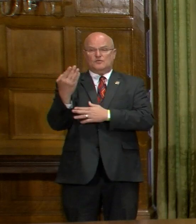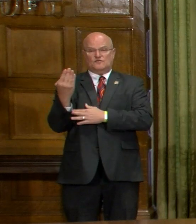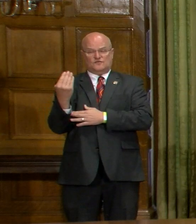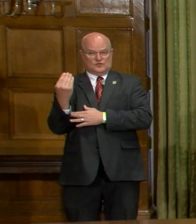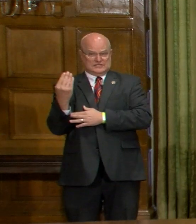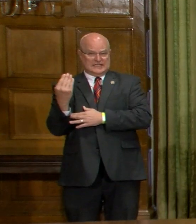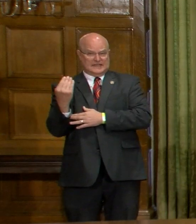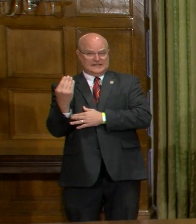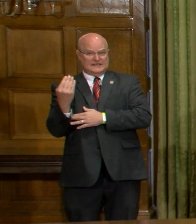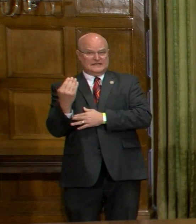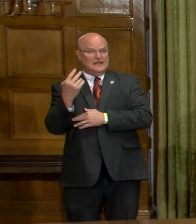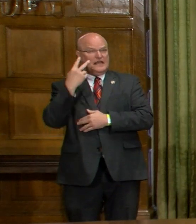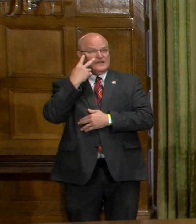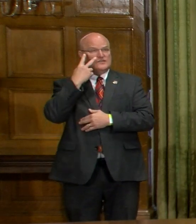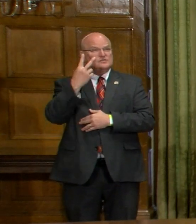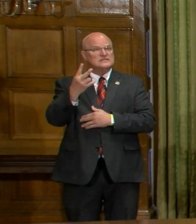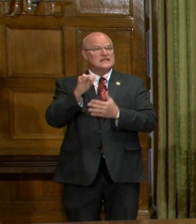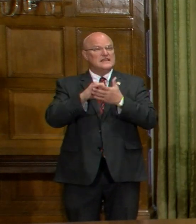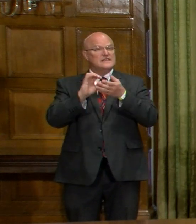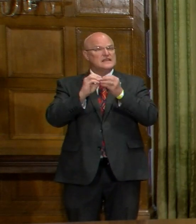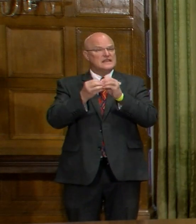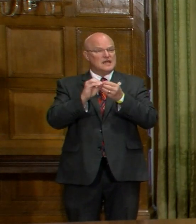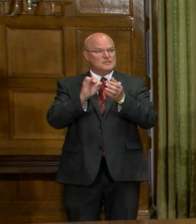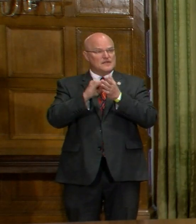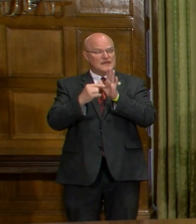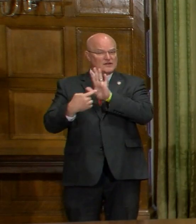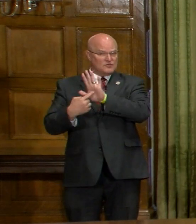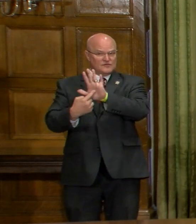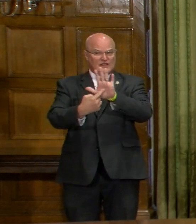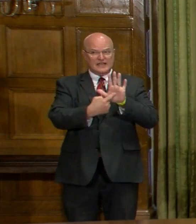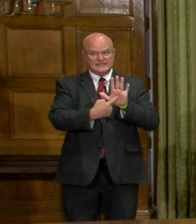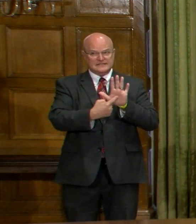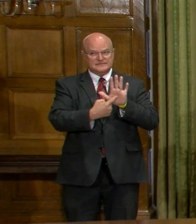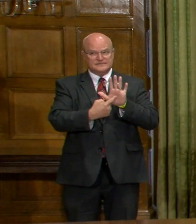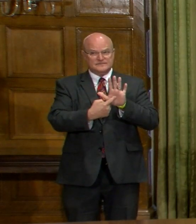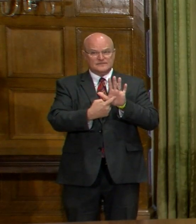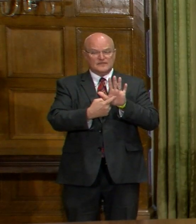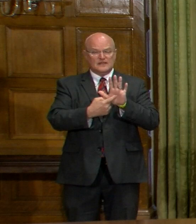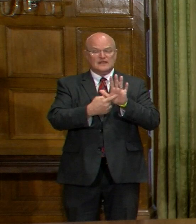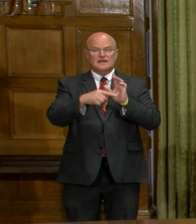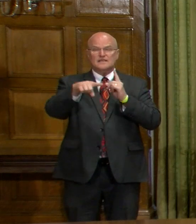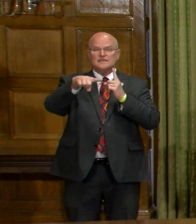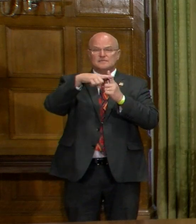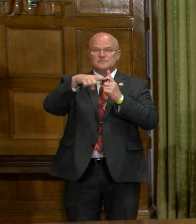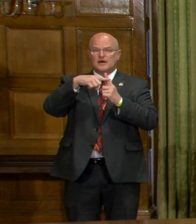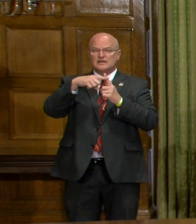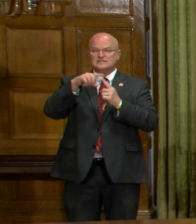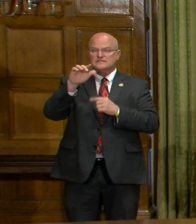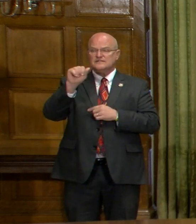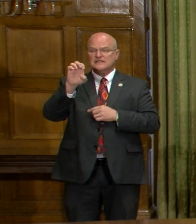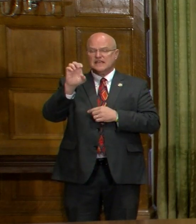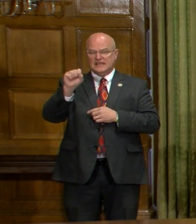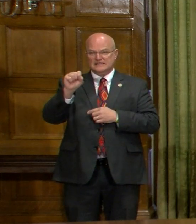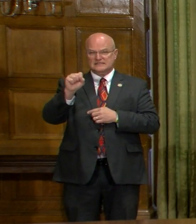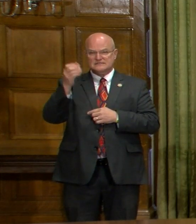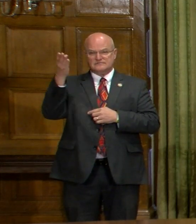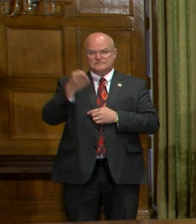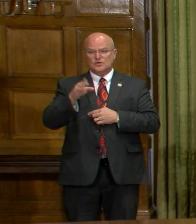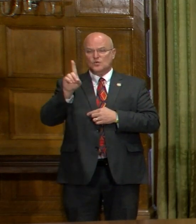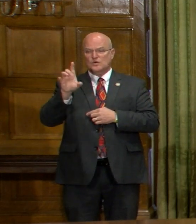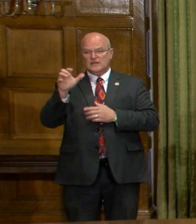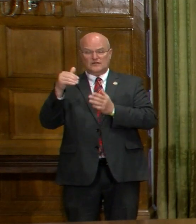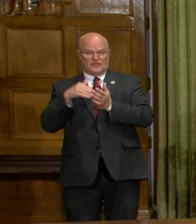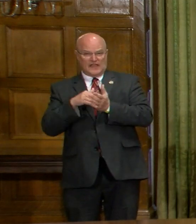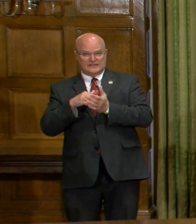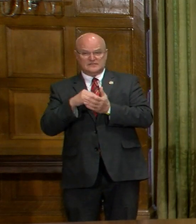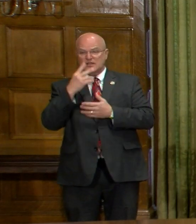14th, and you see the numbers that are reflected there of the positive cases per 100,000. And again,